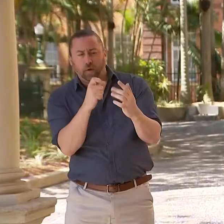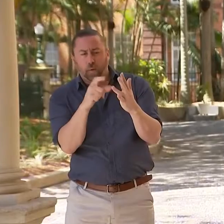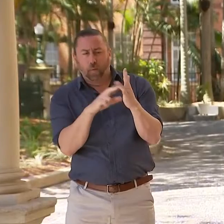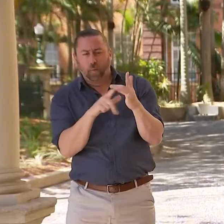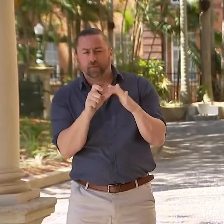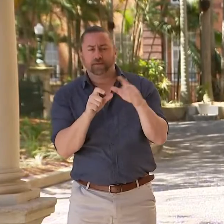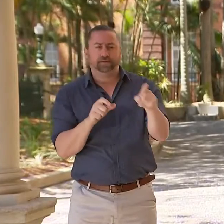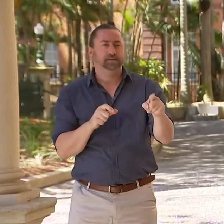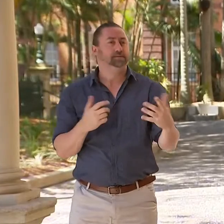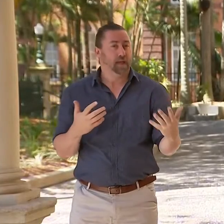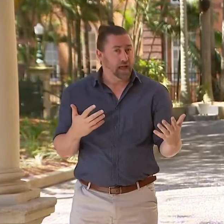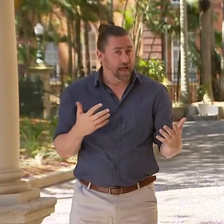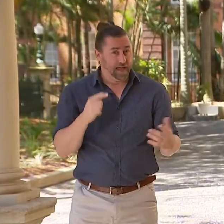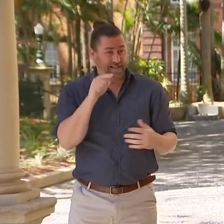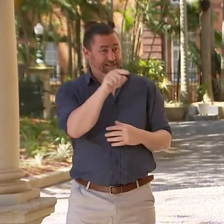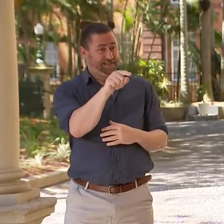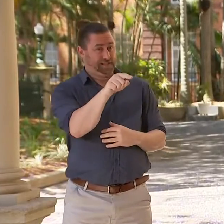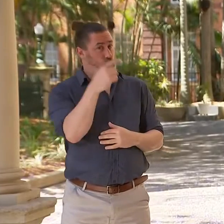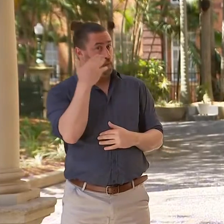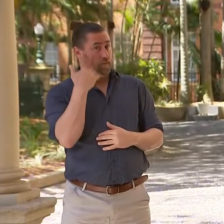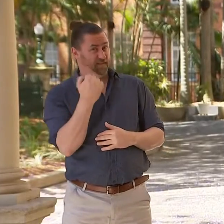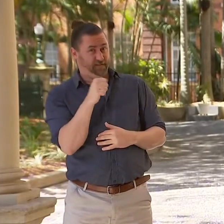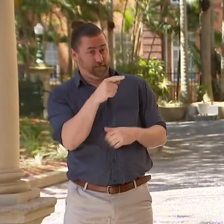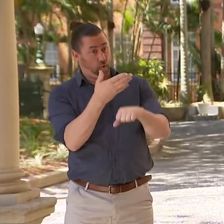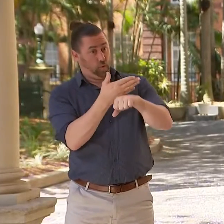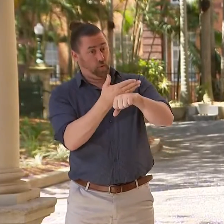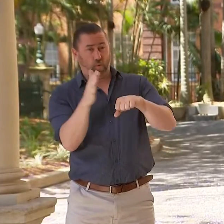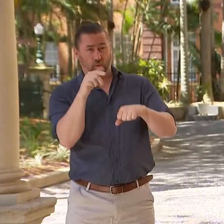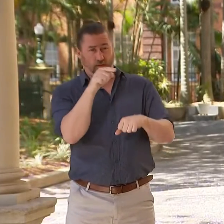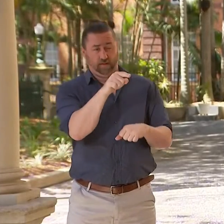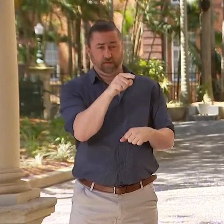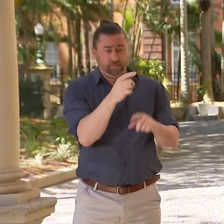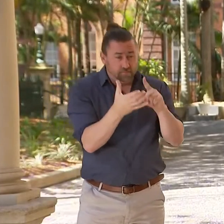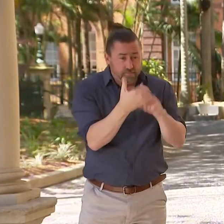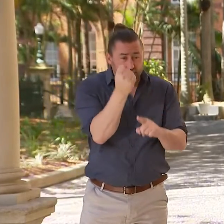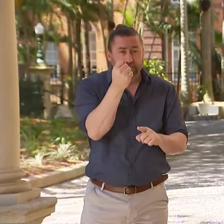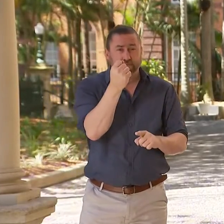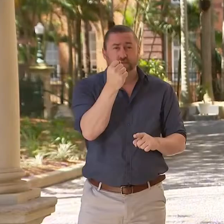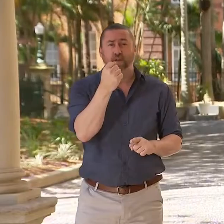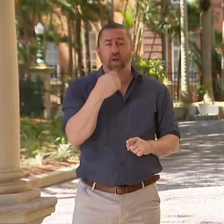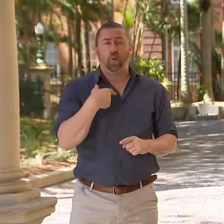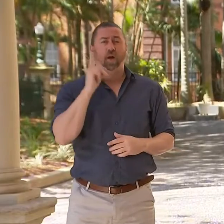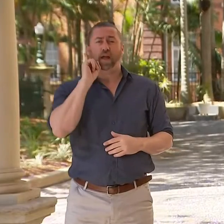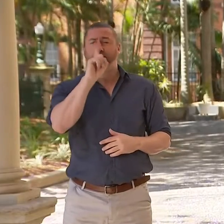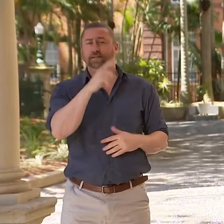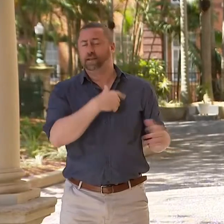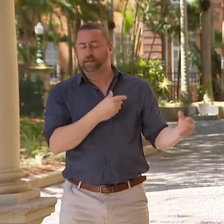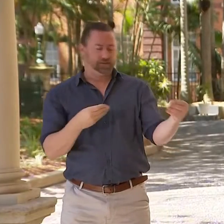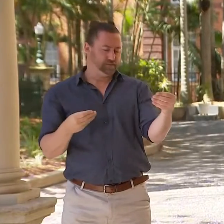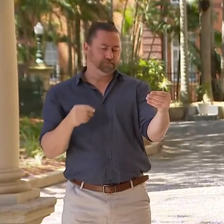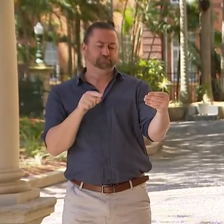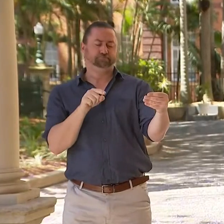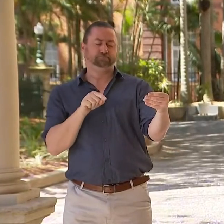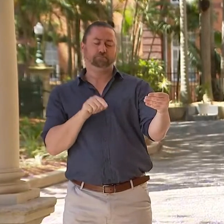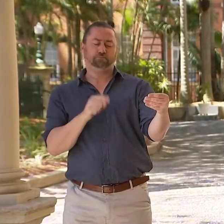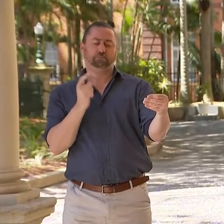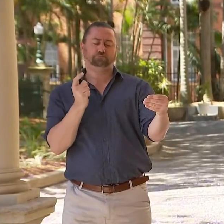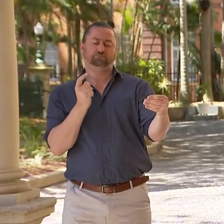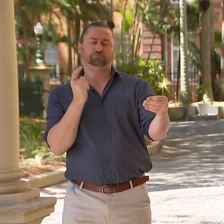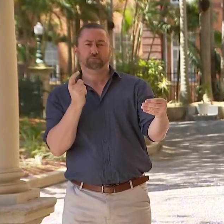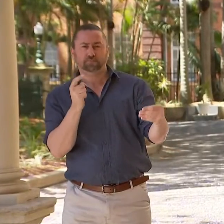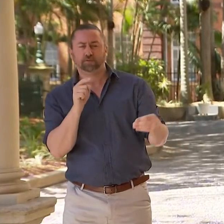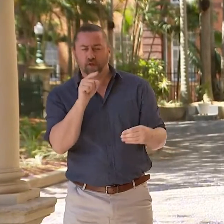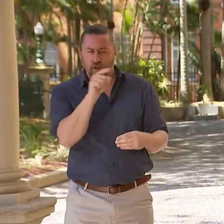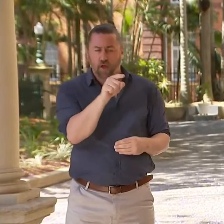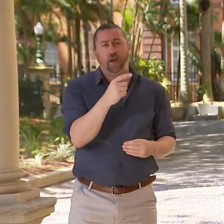now do know we have this case that tested positive, and we got those results yesterday. We do have this case, so